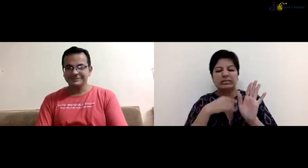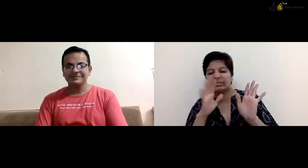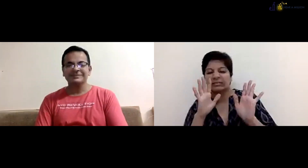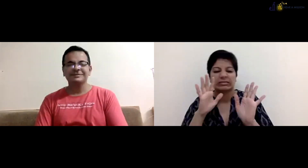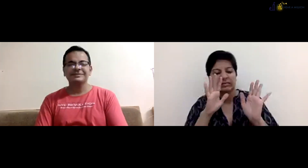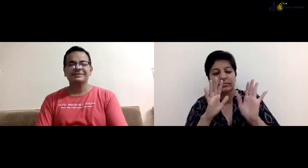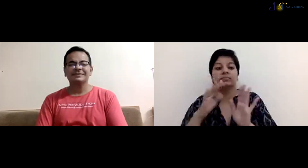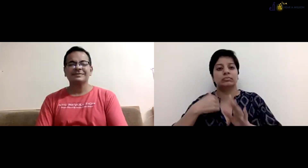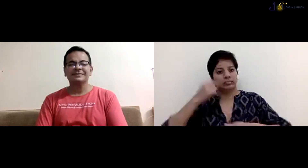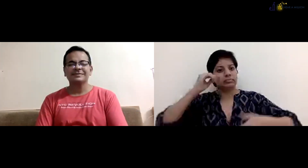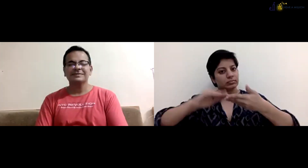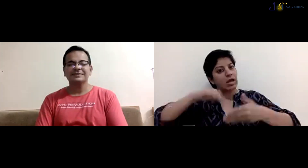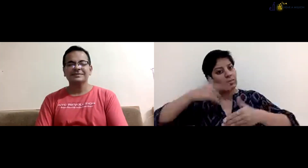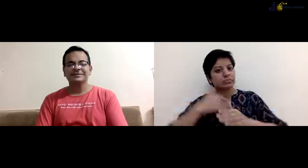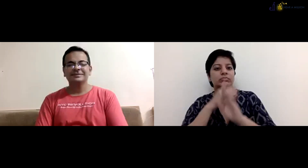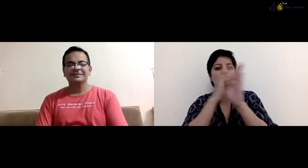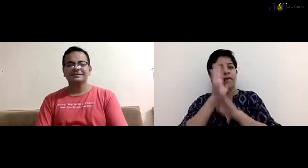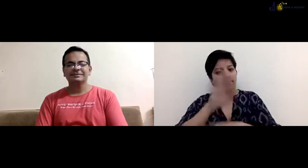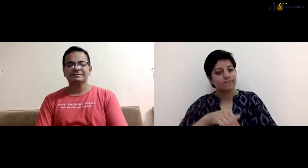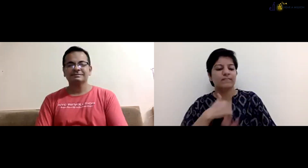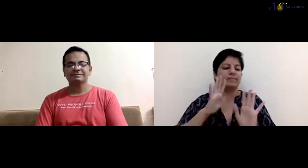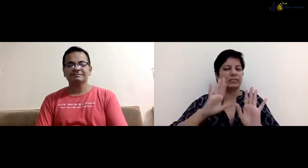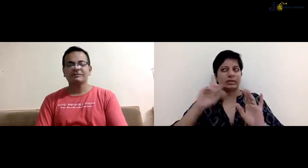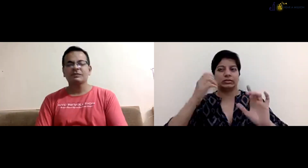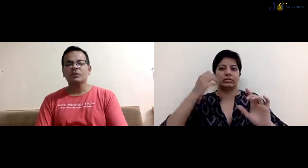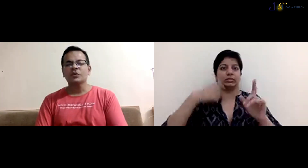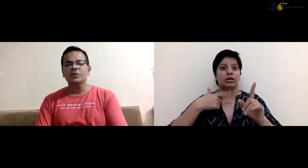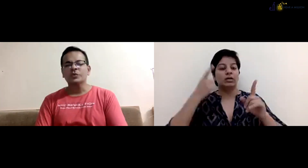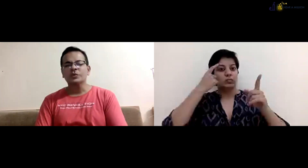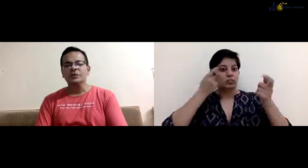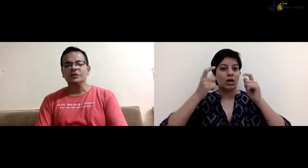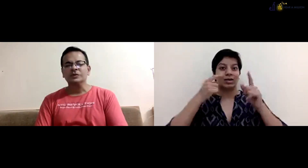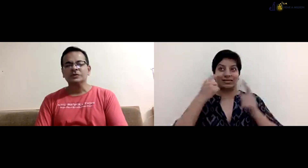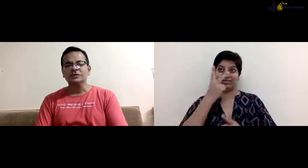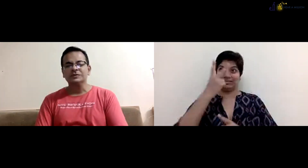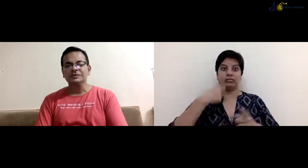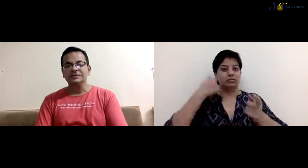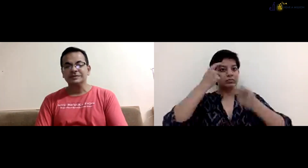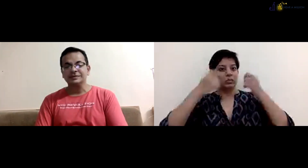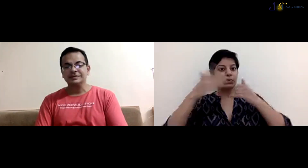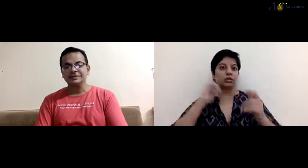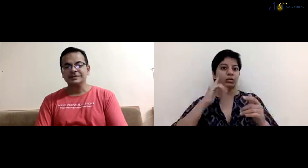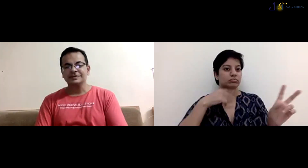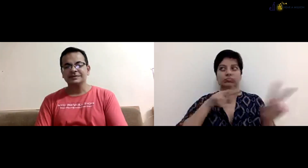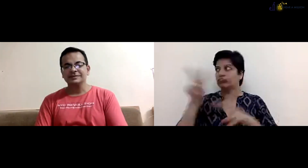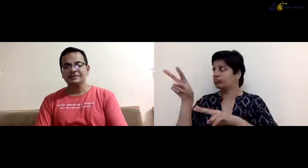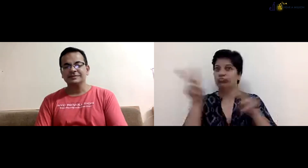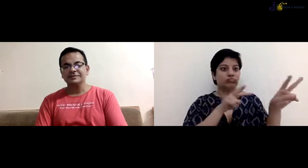the awareness. Some people, they feel shy. So my husband was also feeling shy, so